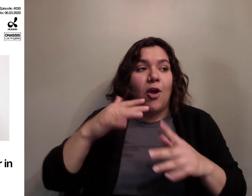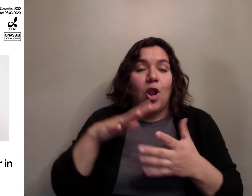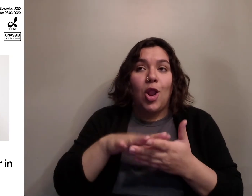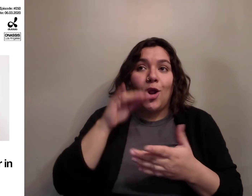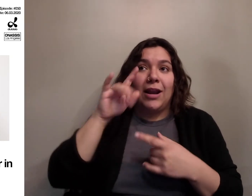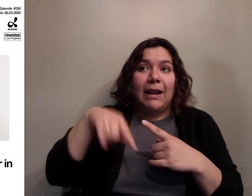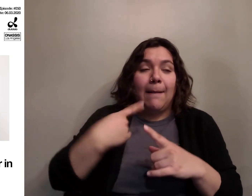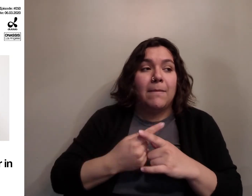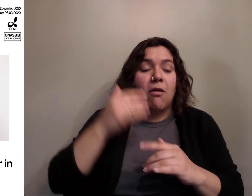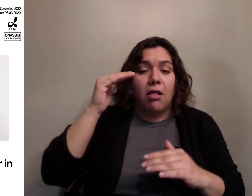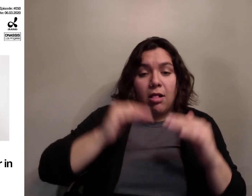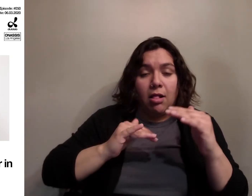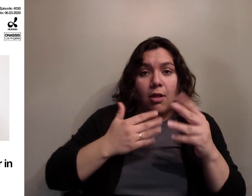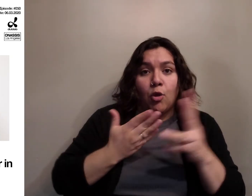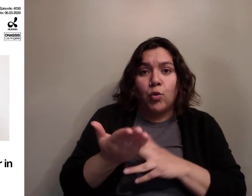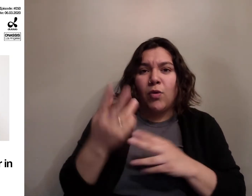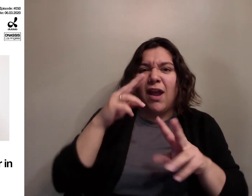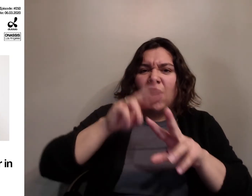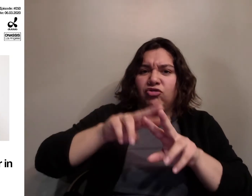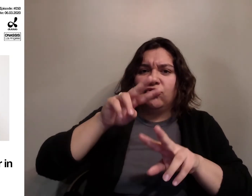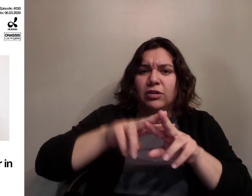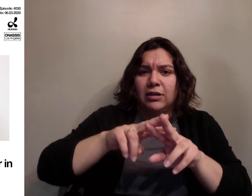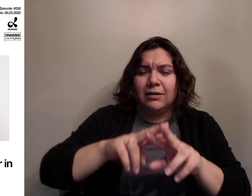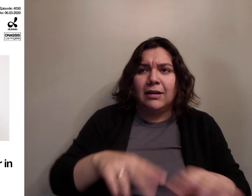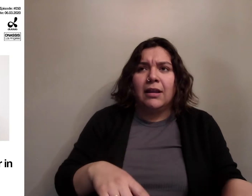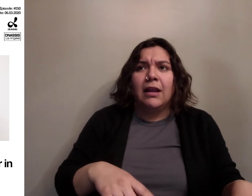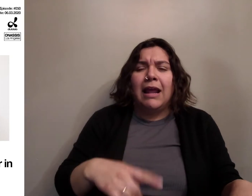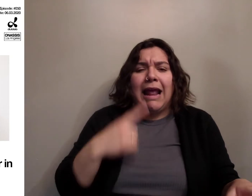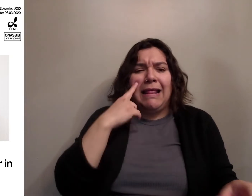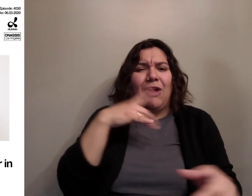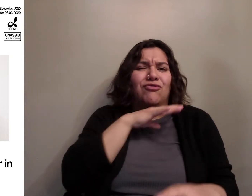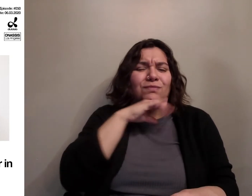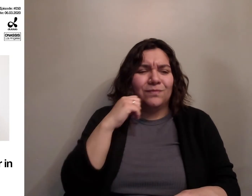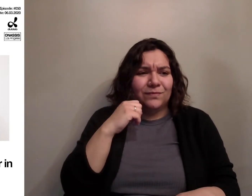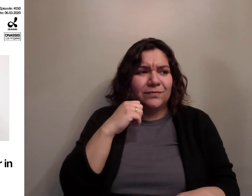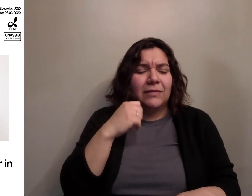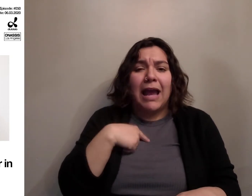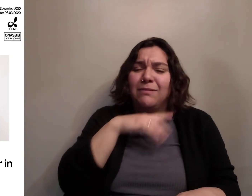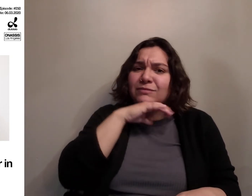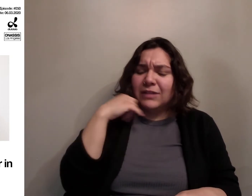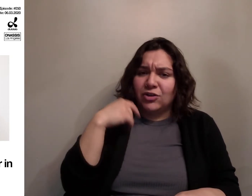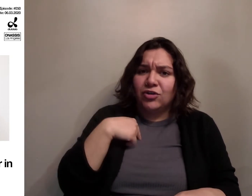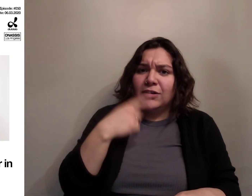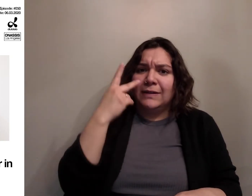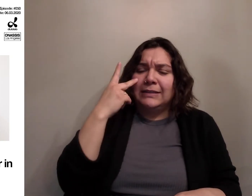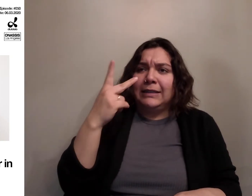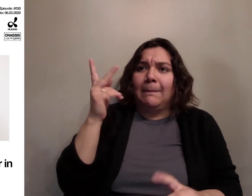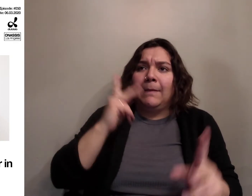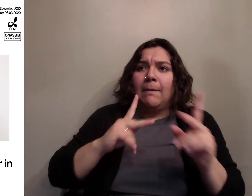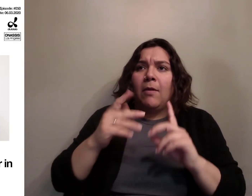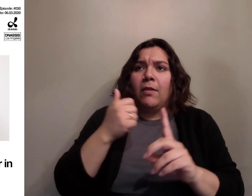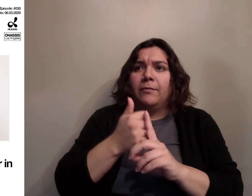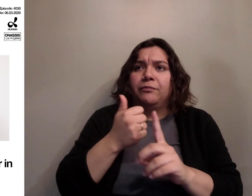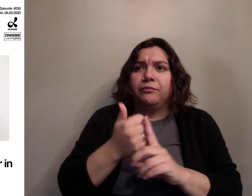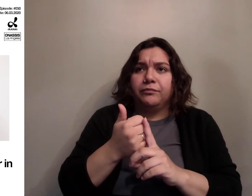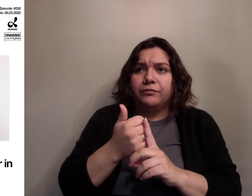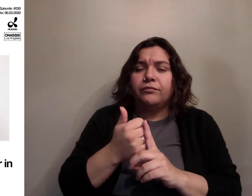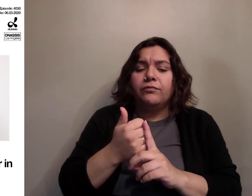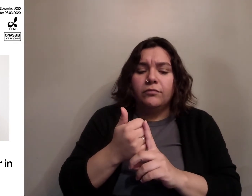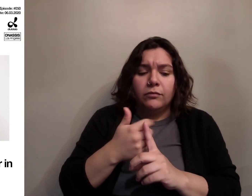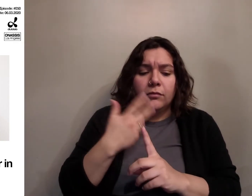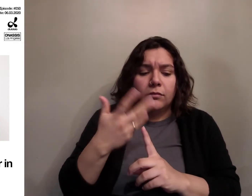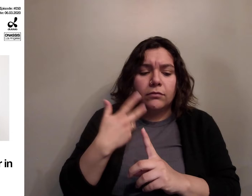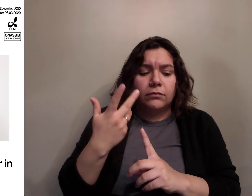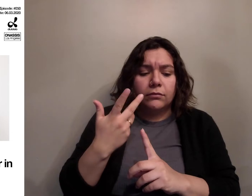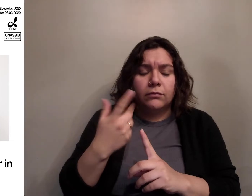that our young people are learning about injustice through hashtags. I think I am